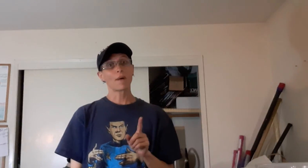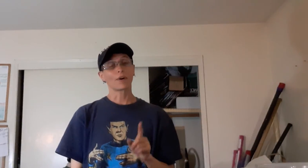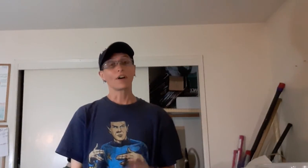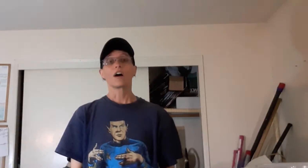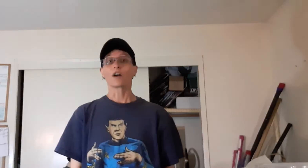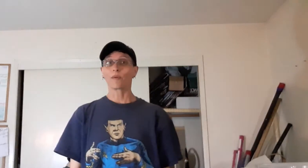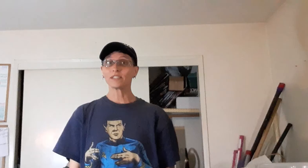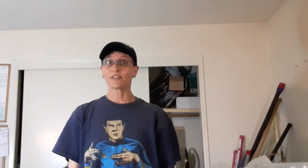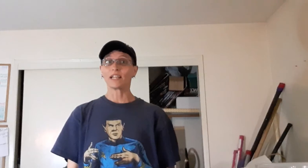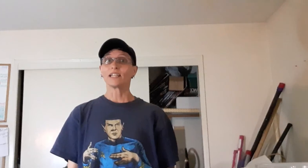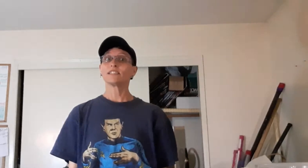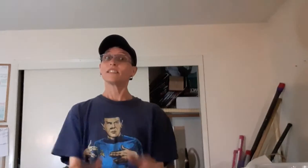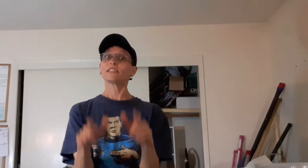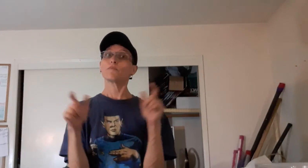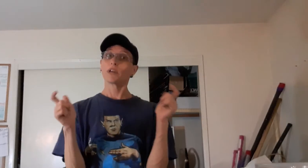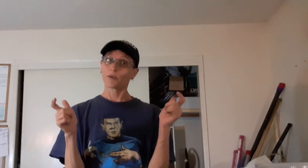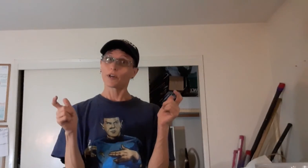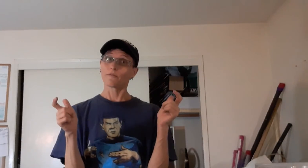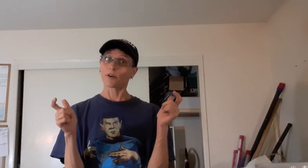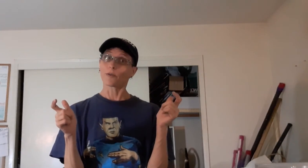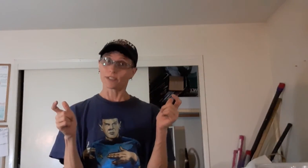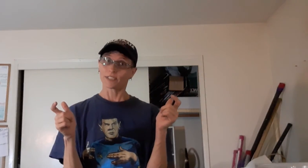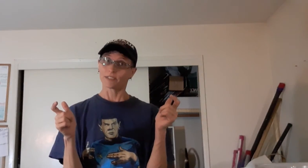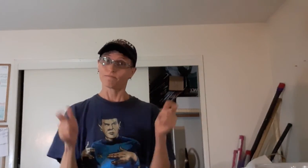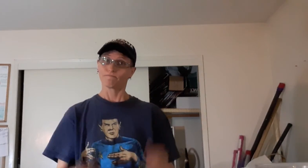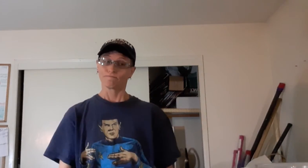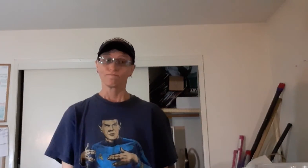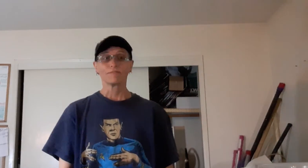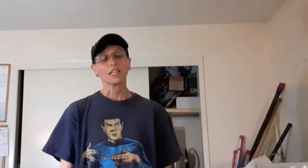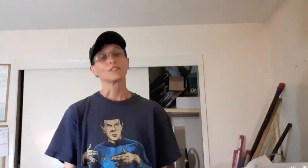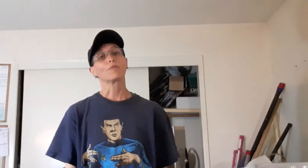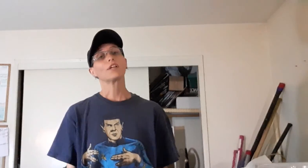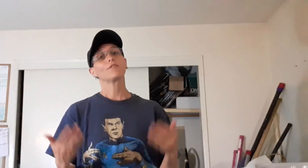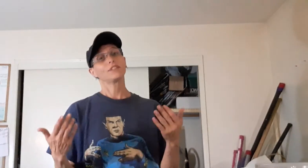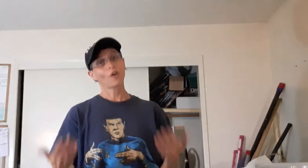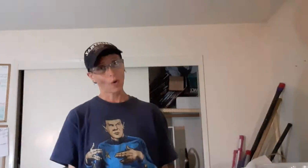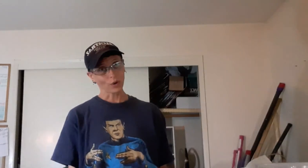Remember, equestrian is just a big word for horse. So we use horse.